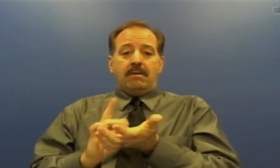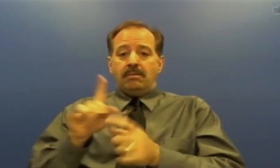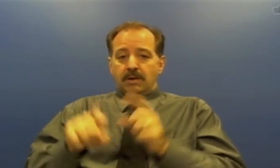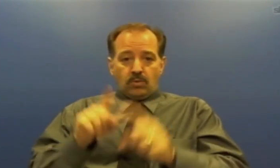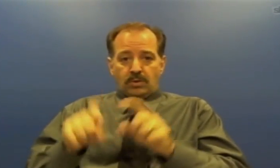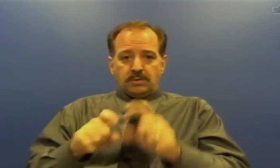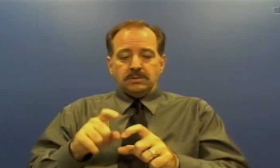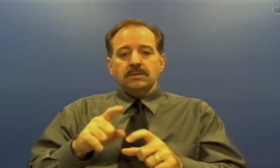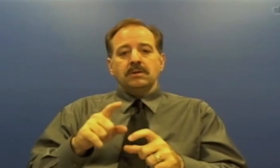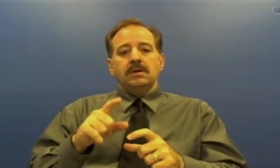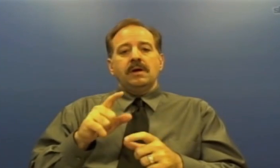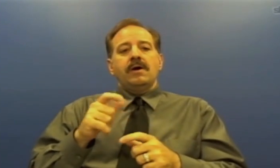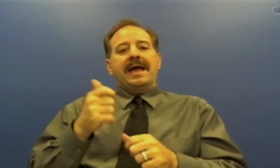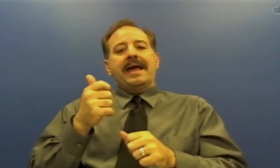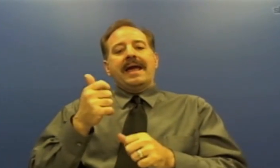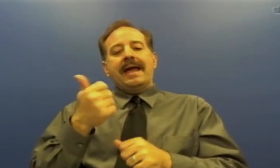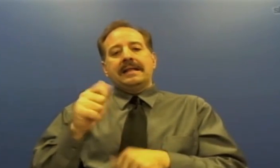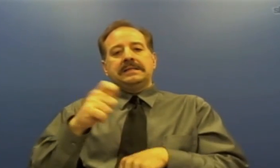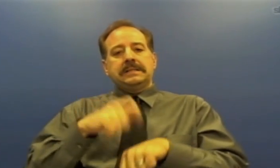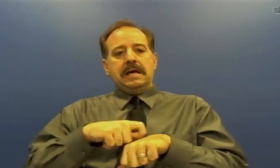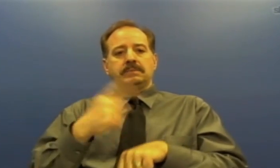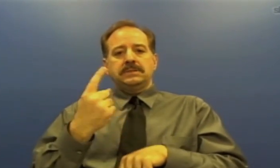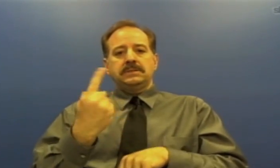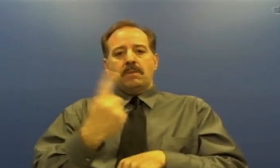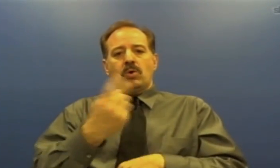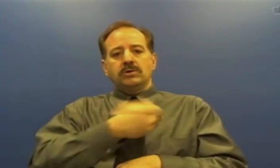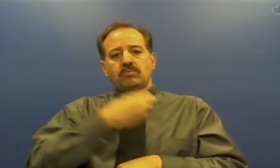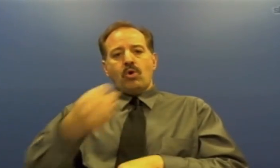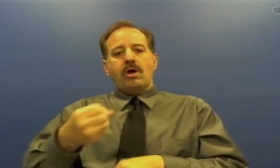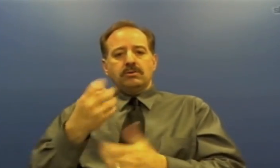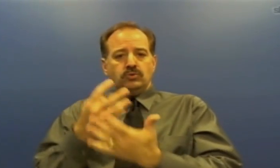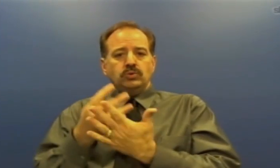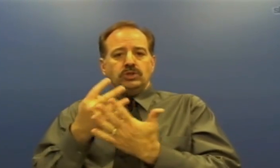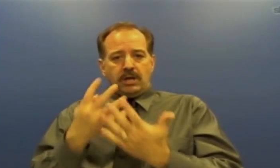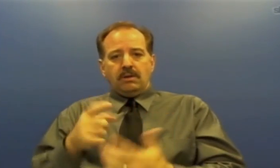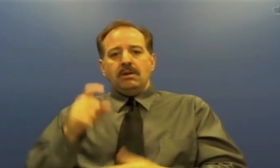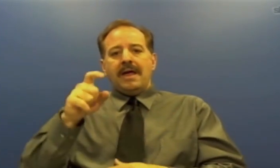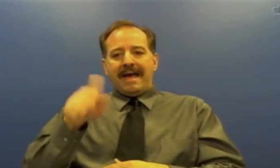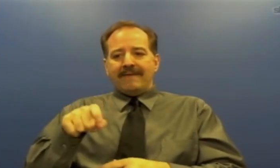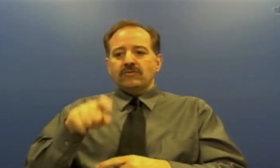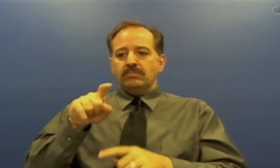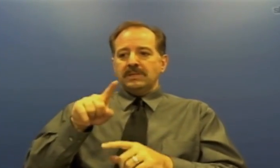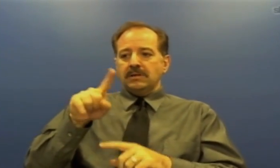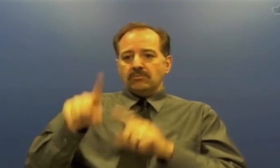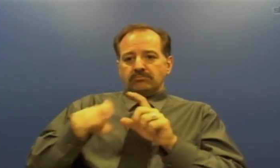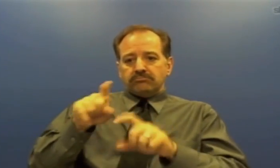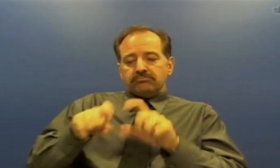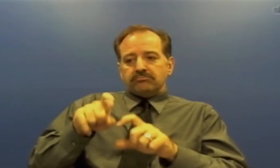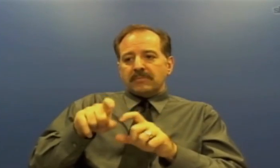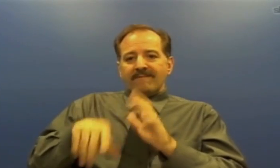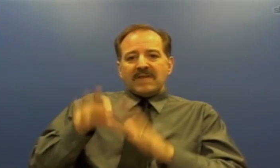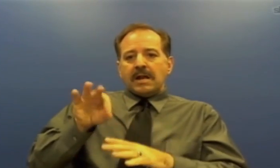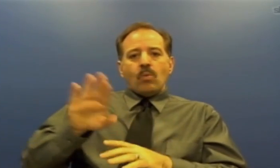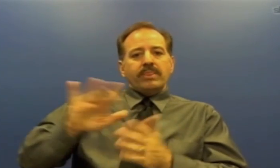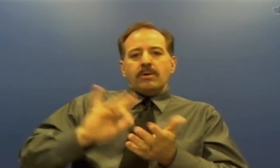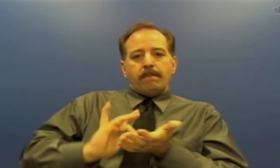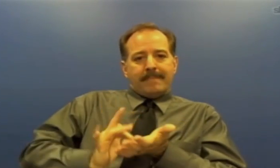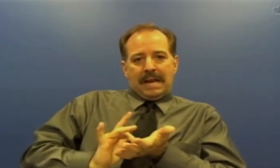being booked or during a medical questionnaire. Anytime somebody is put in jail, they're asked a variety of